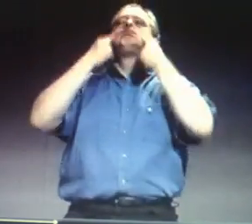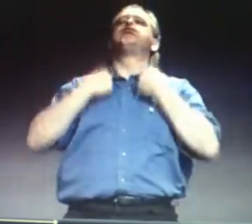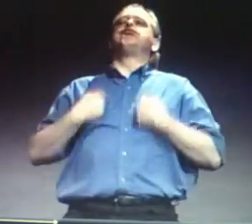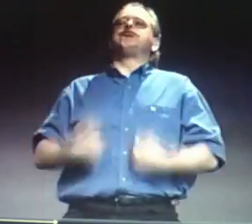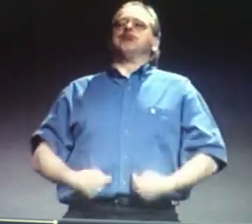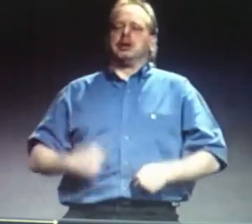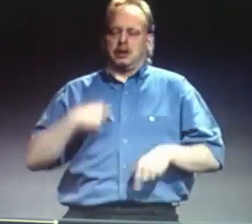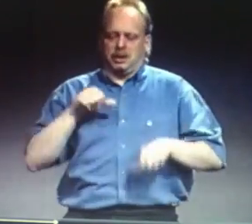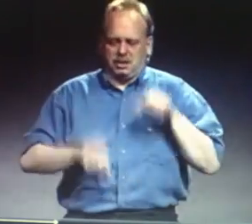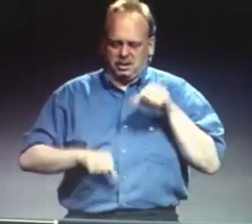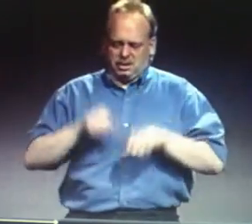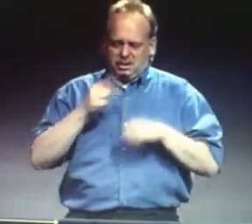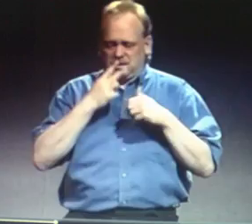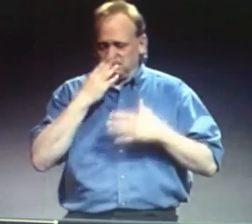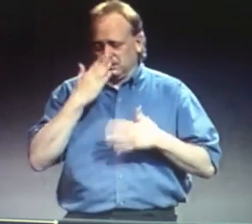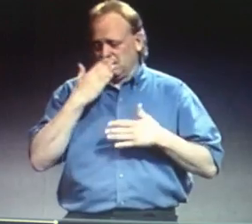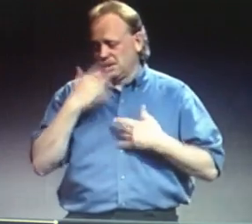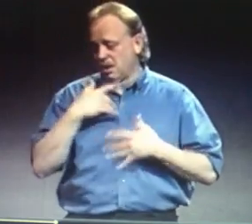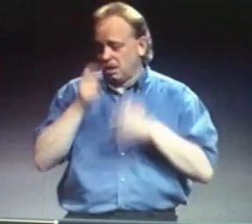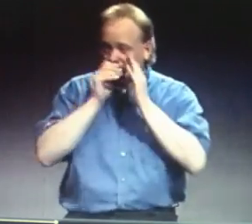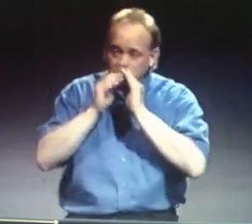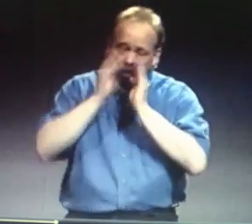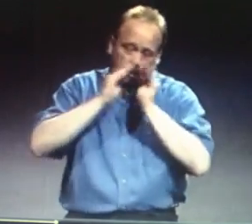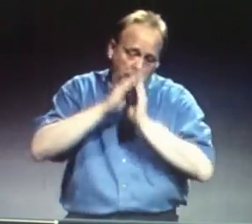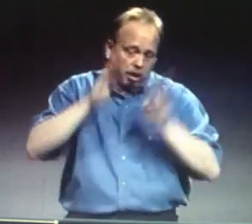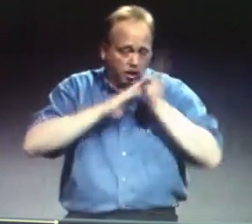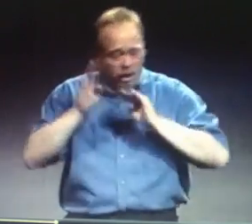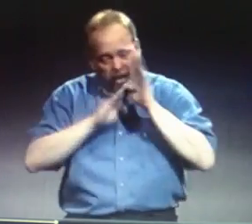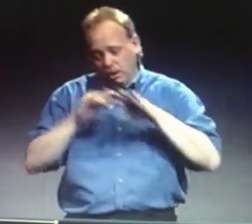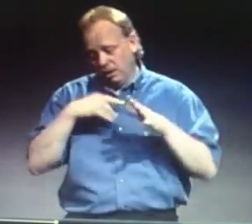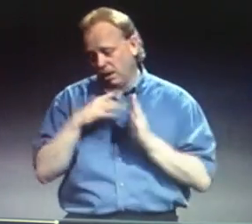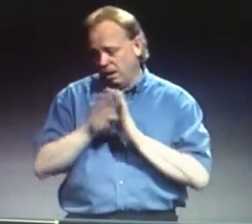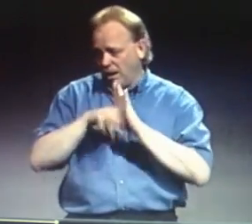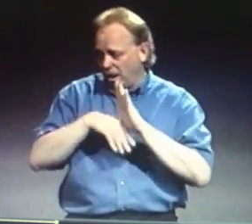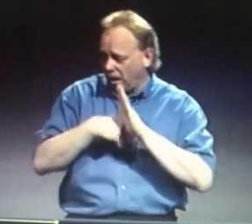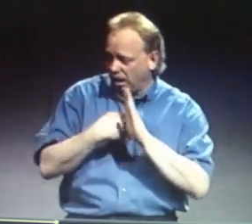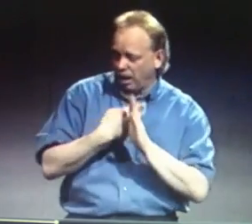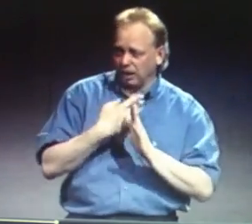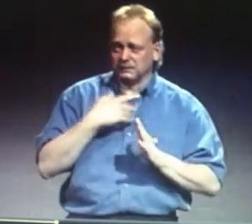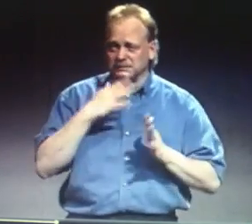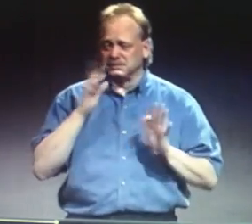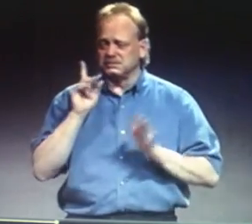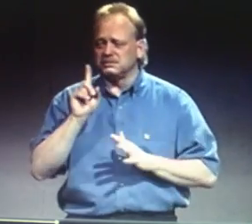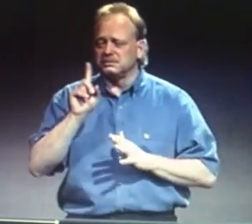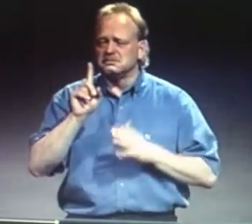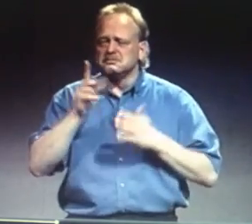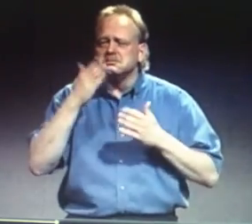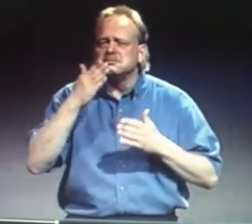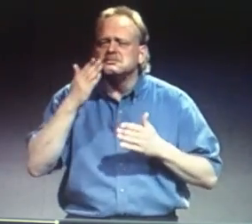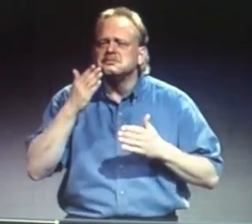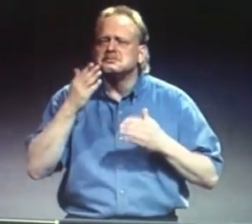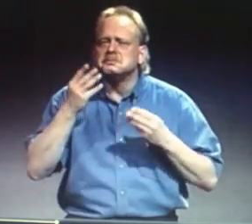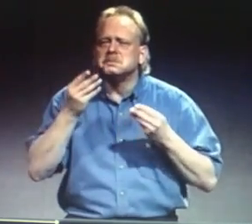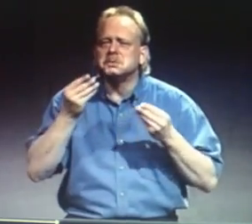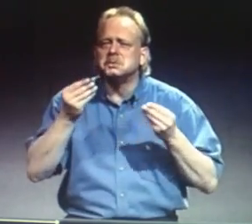The smell, it's going in my nose and in my lungs, and I'm trying to get the smell out.